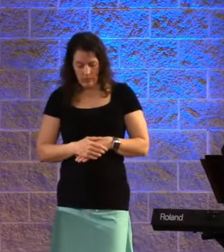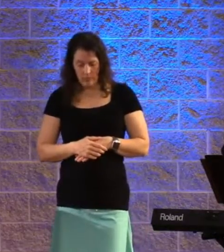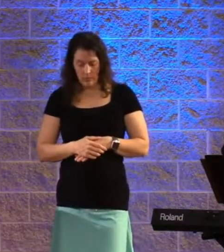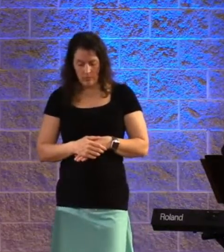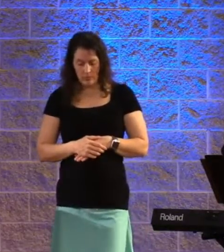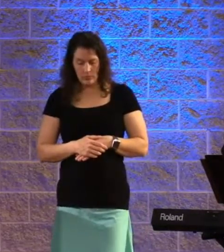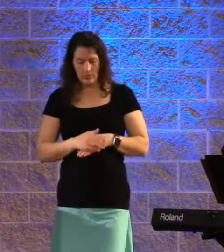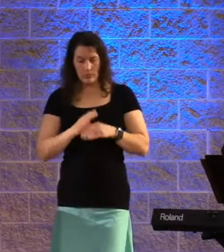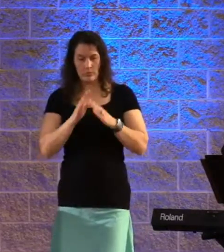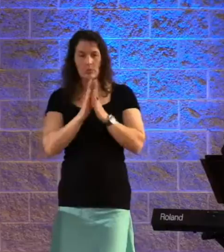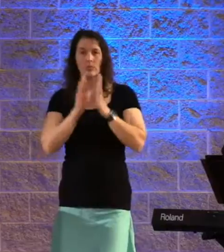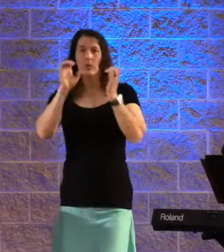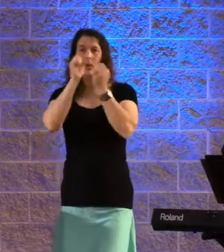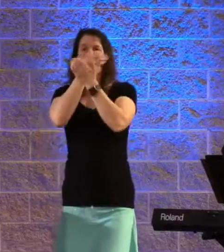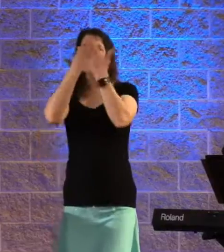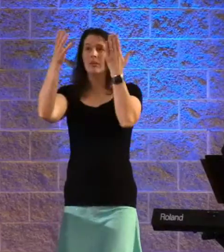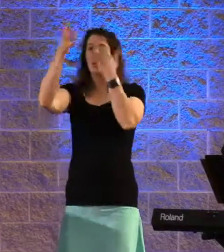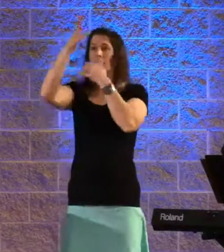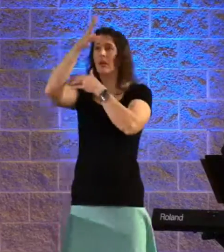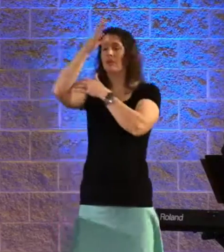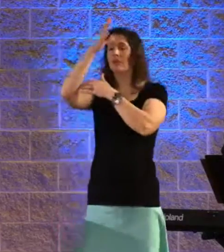Heavenly Father, this pastor is a sinner.